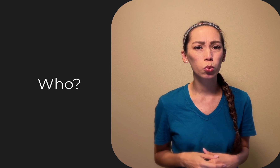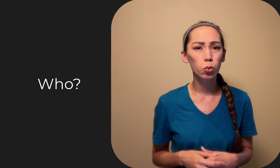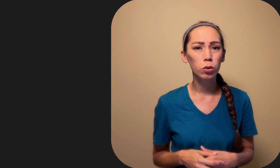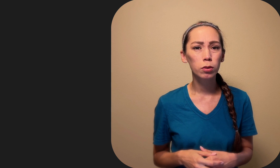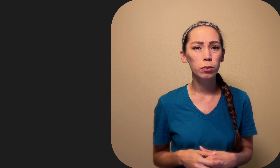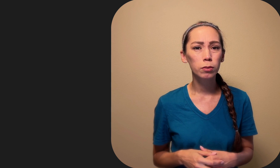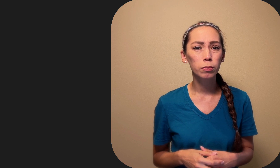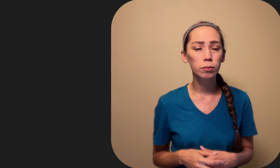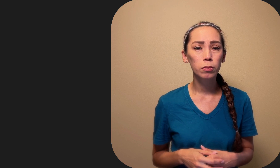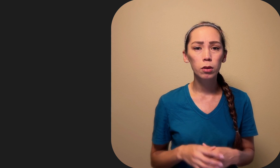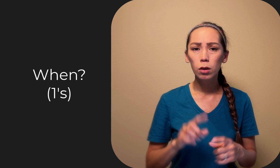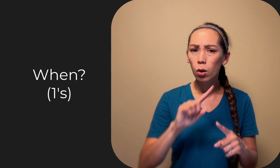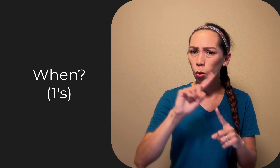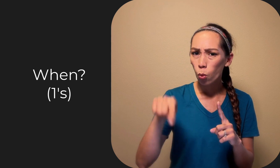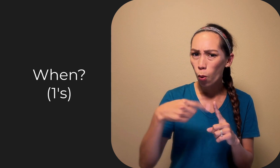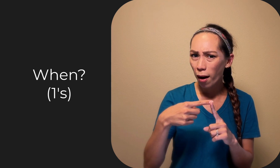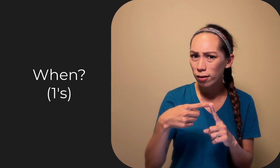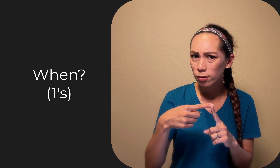When.